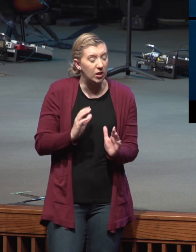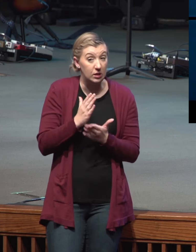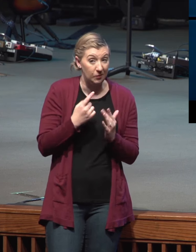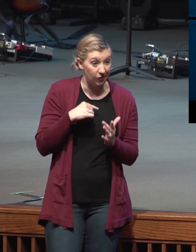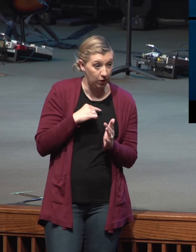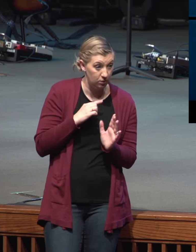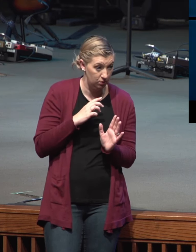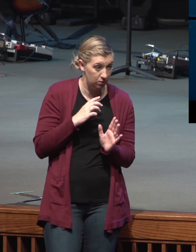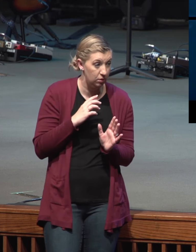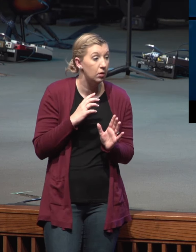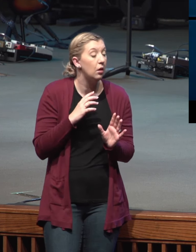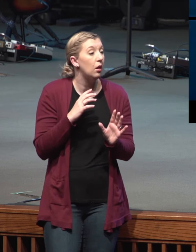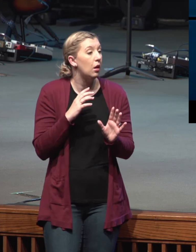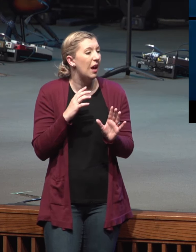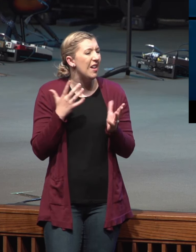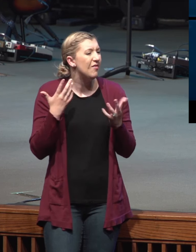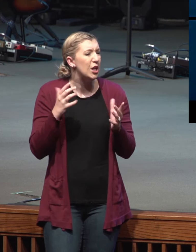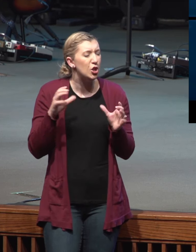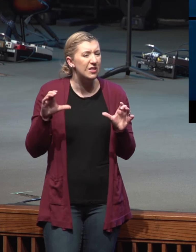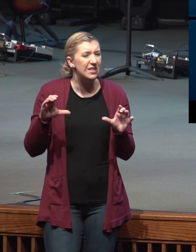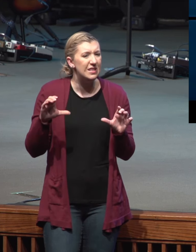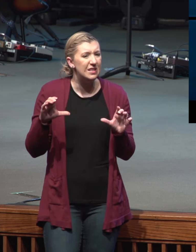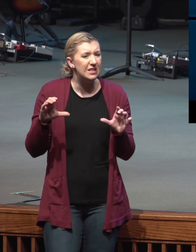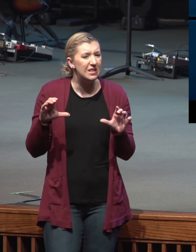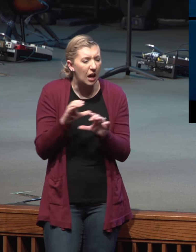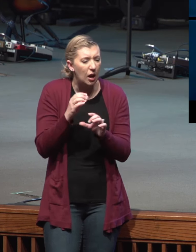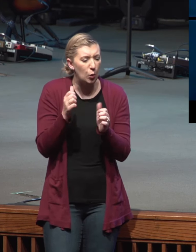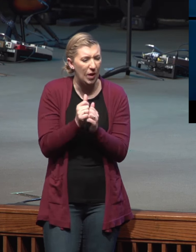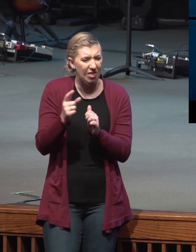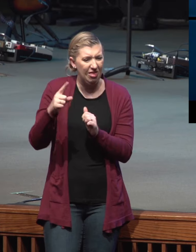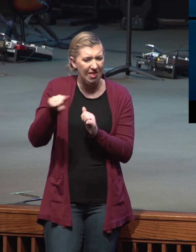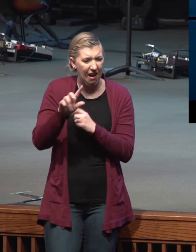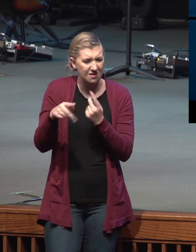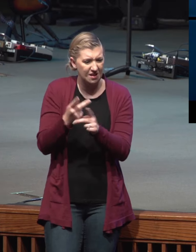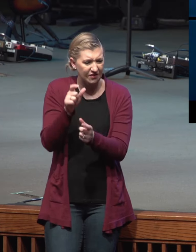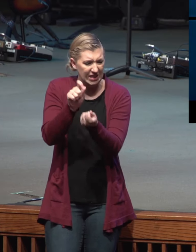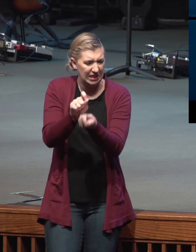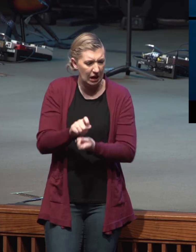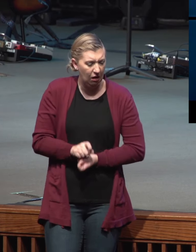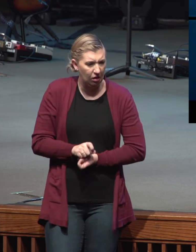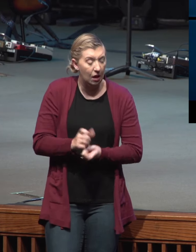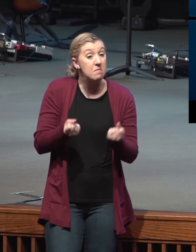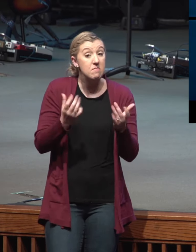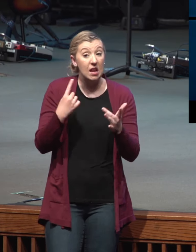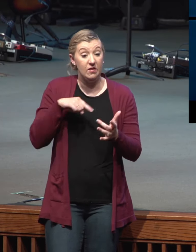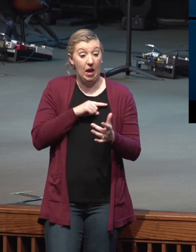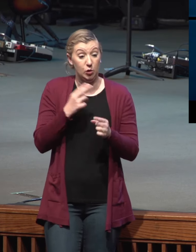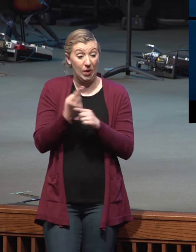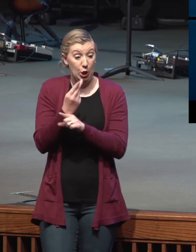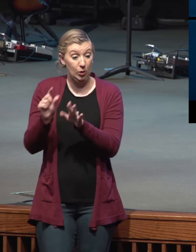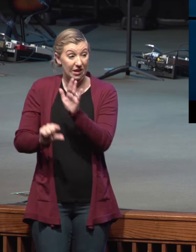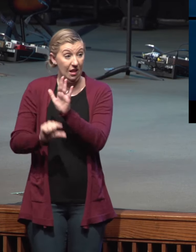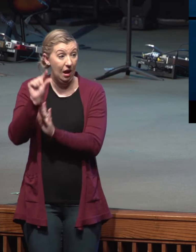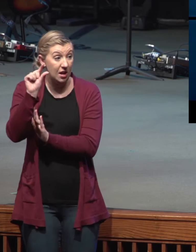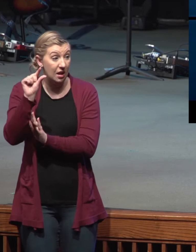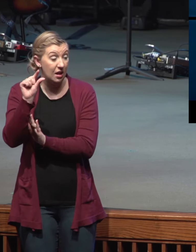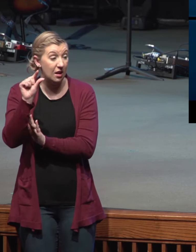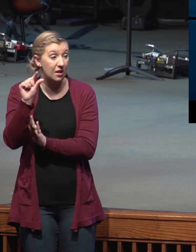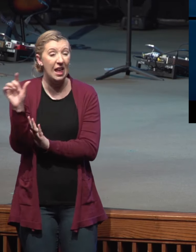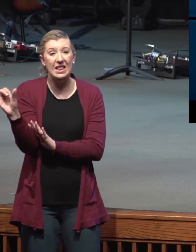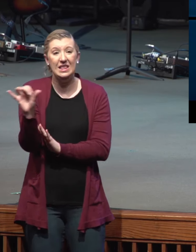us, have done with this incredible detail. Many of us use Goliath